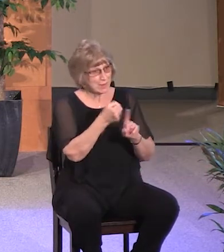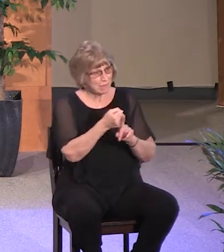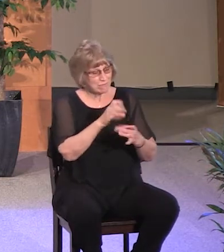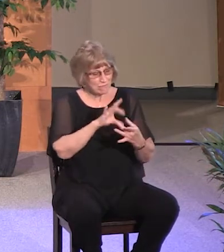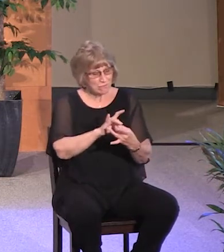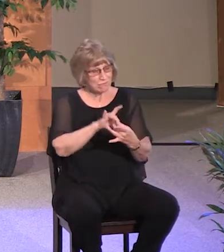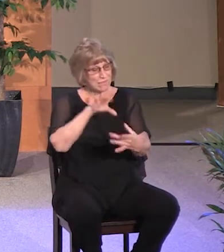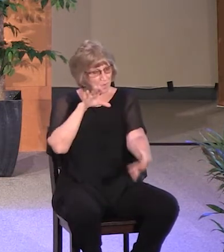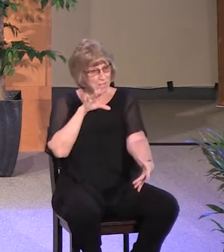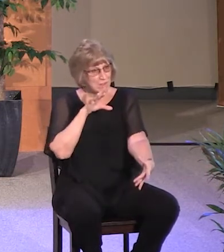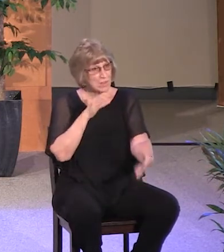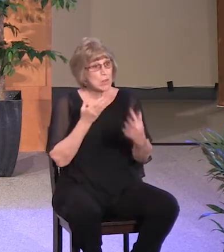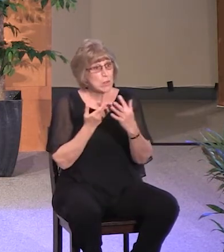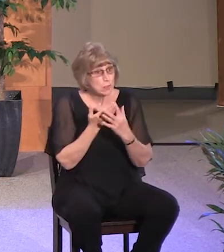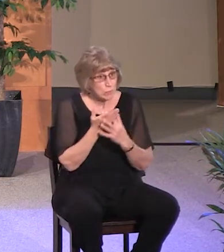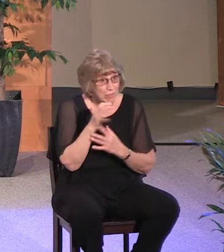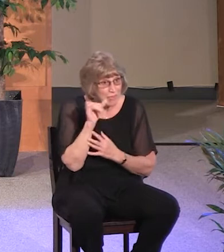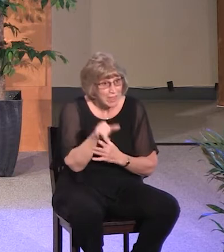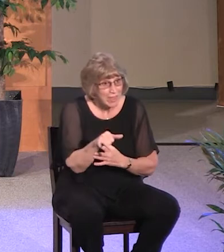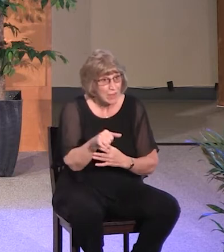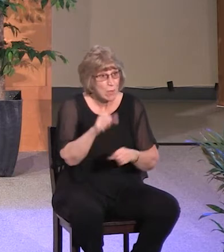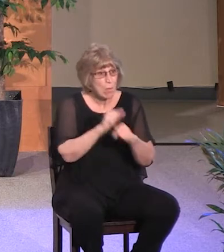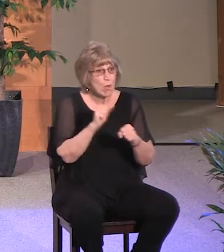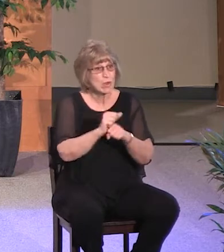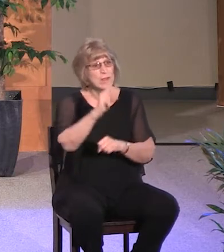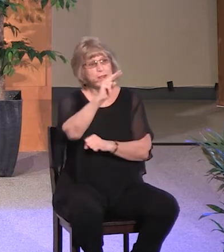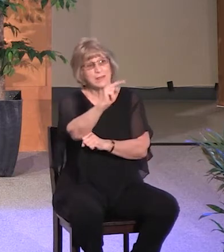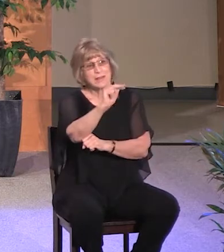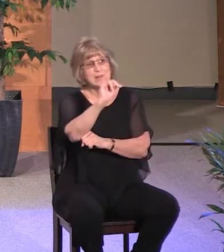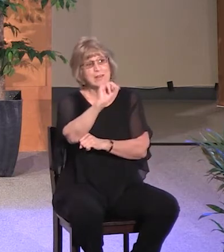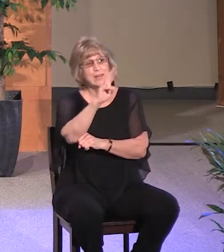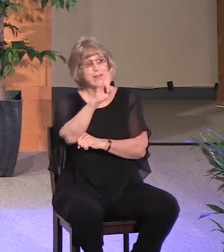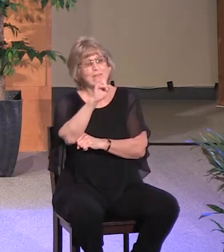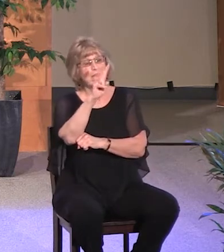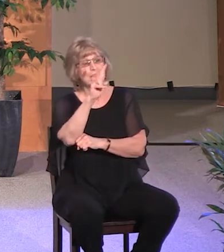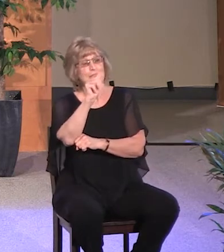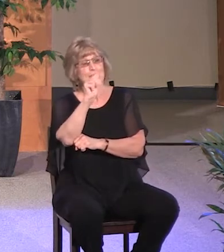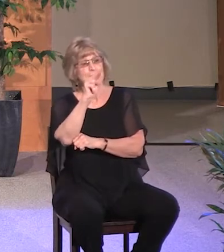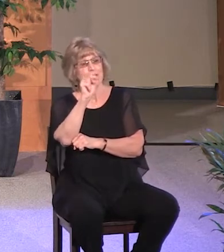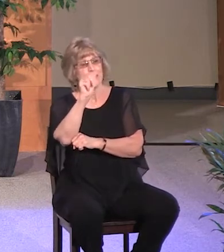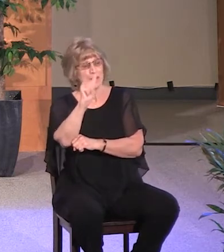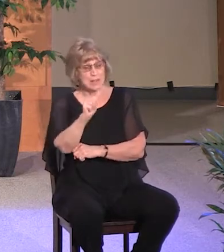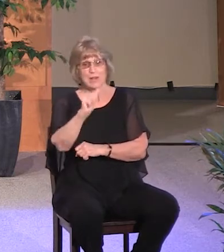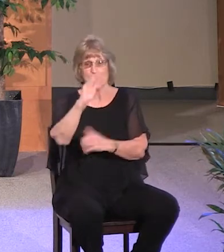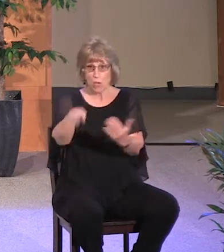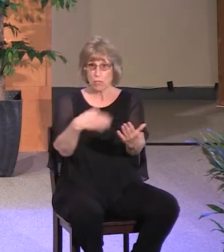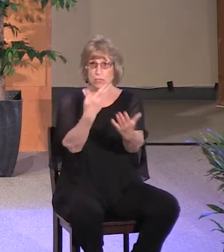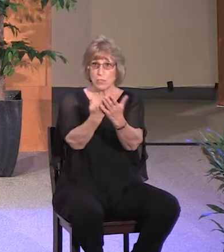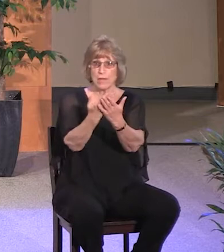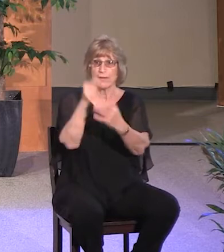And ultimately, through this work, you reach nirvana. And nirvana is where there is no concern